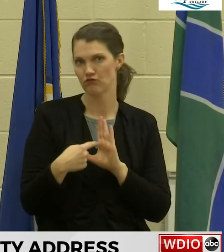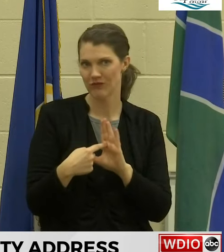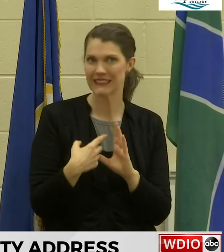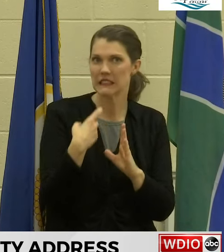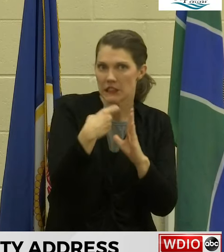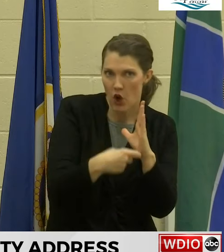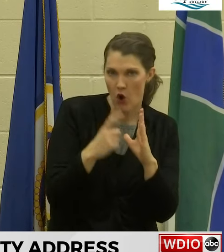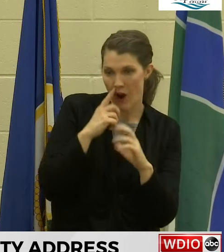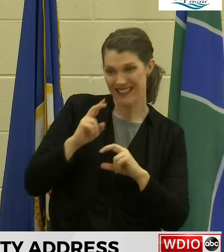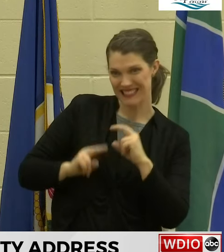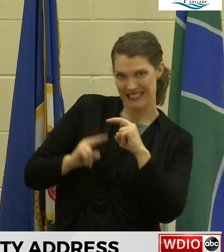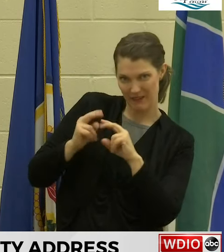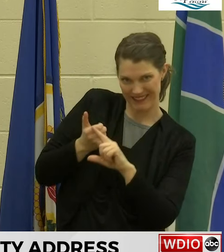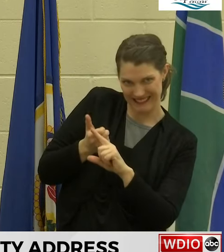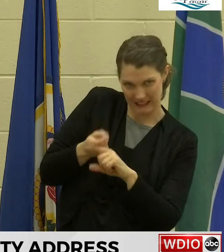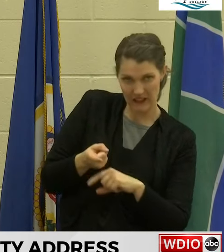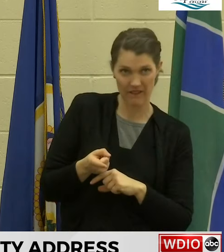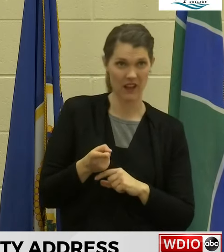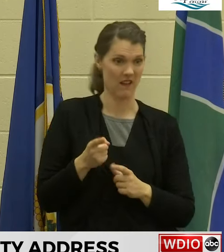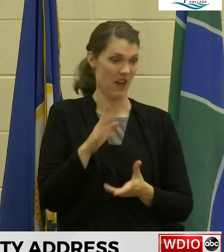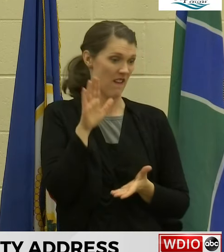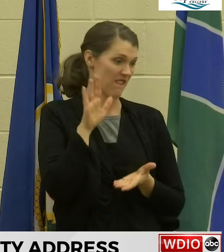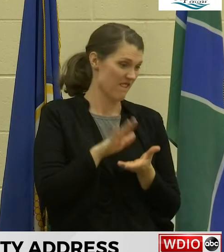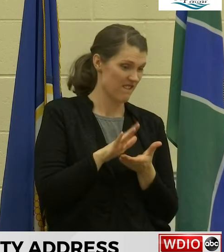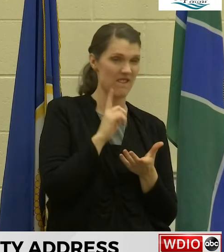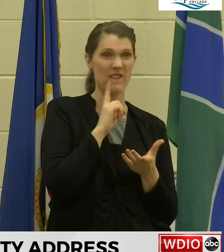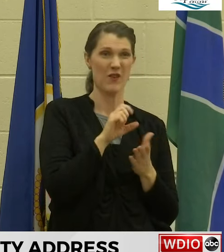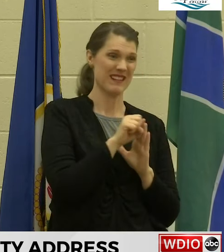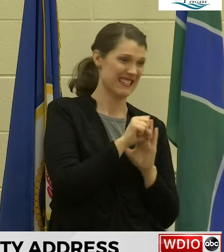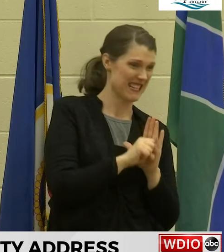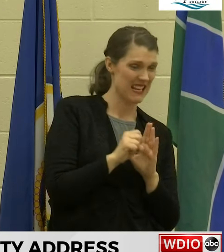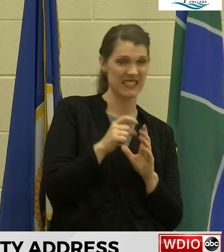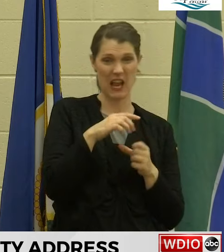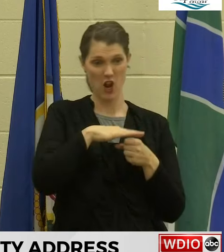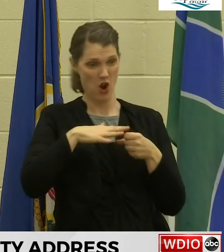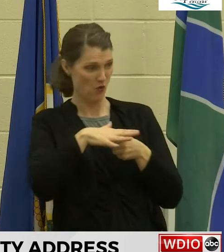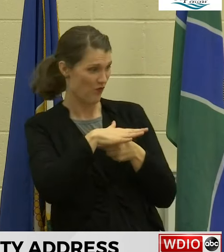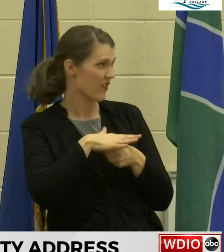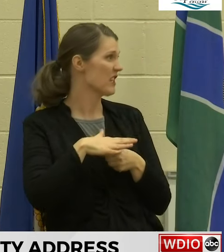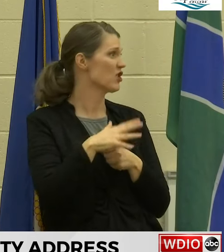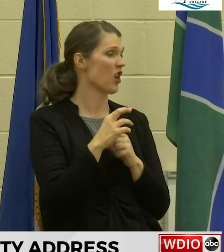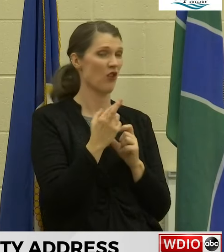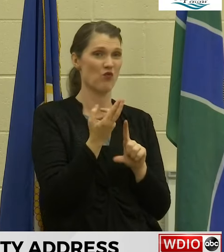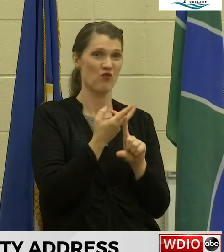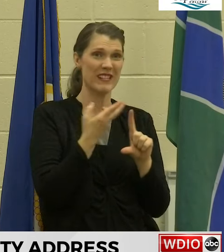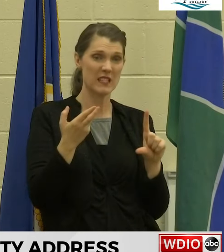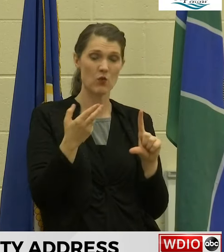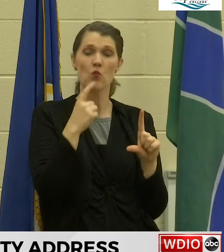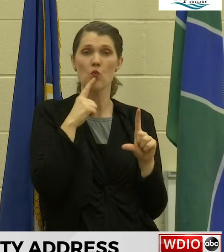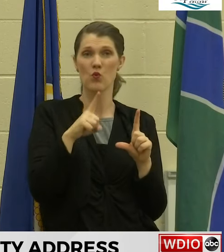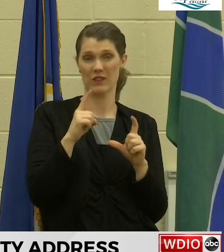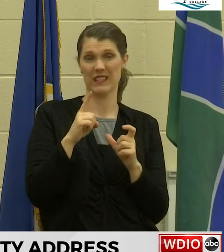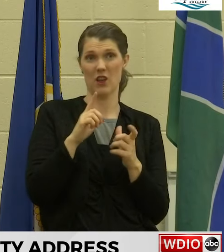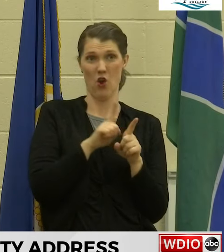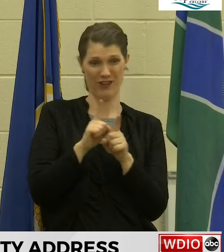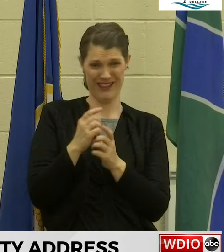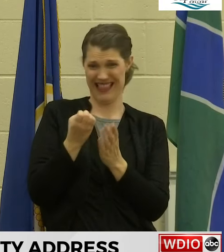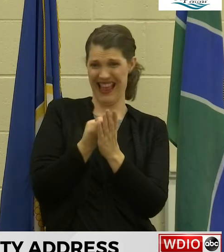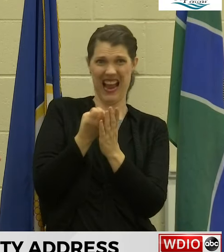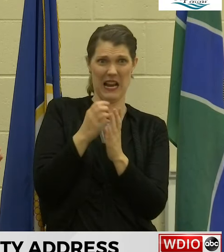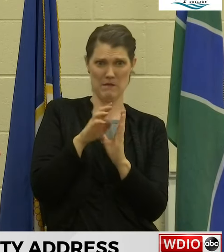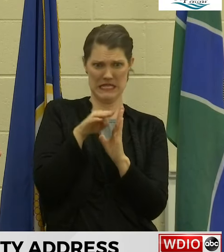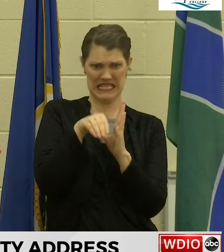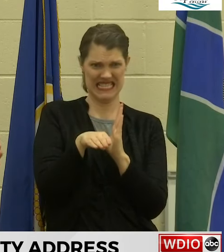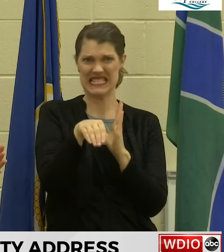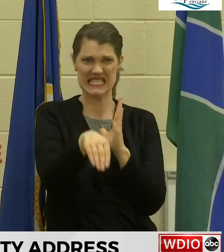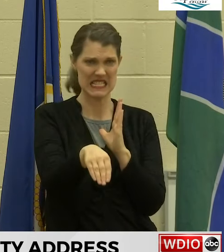of construction, fewer state and federal resources, growing economic disparity, they are